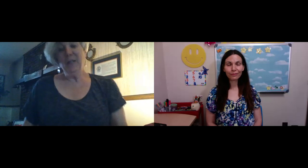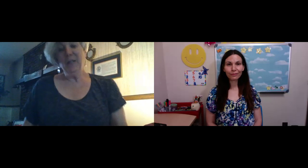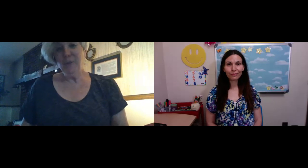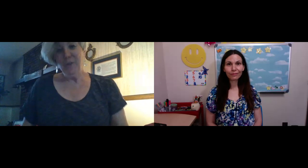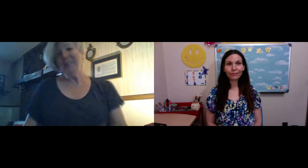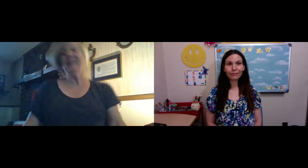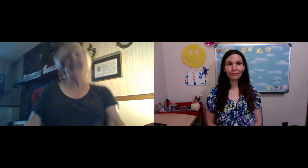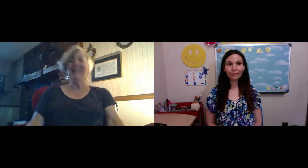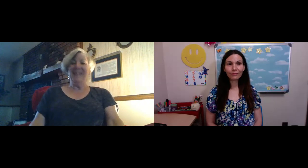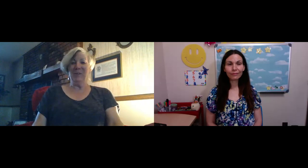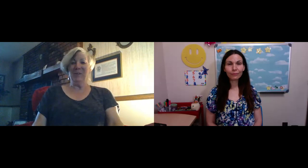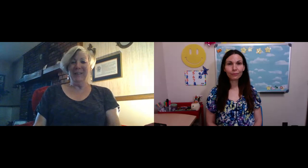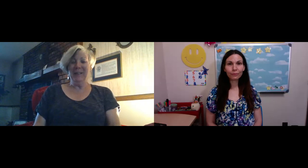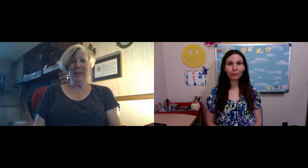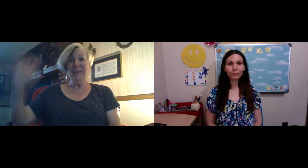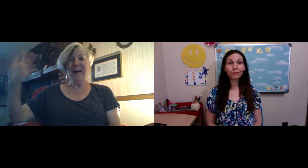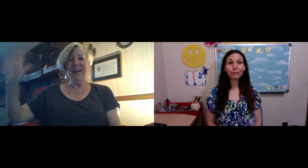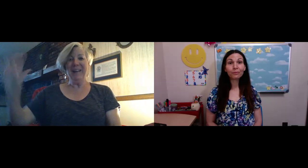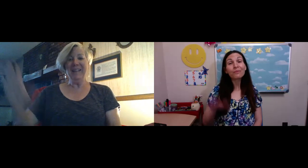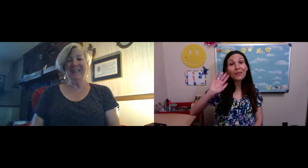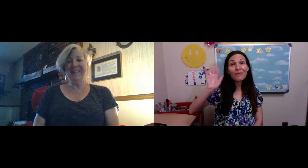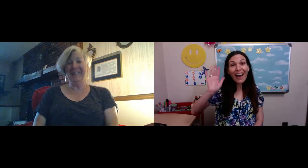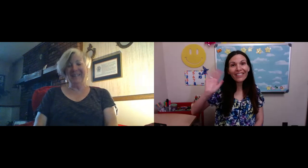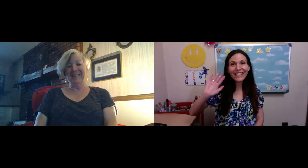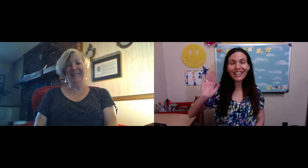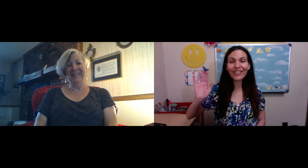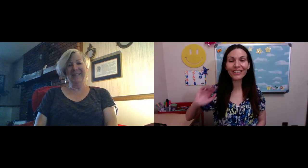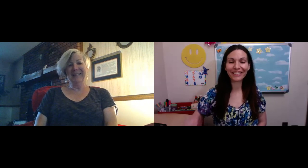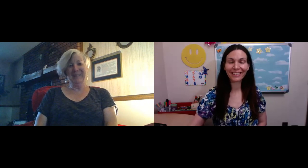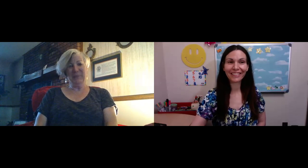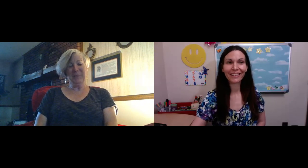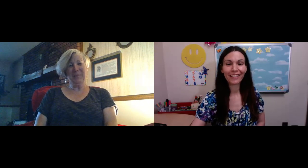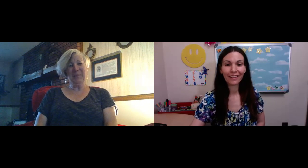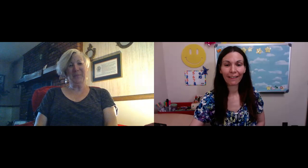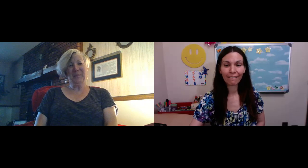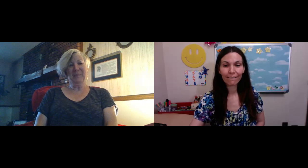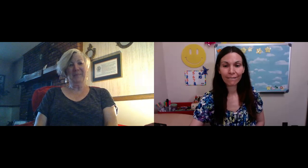it, and I hope you join us again next week. Bye-bye. Bye, we'll see you.